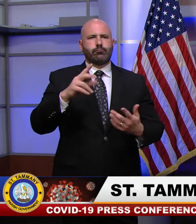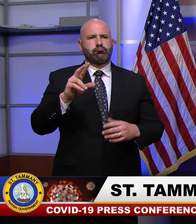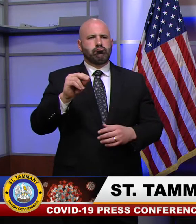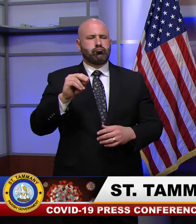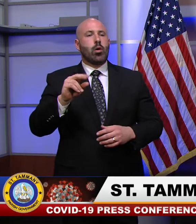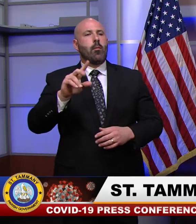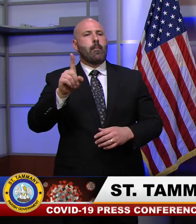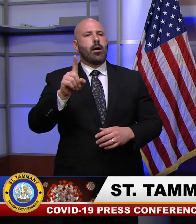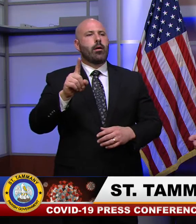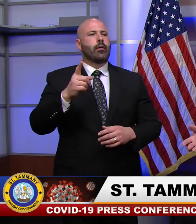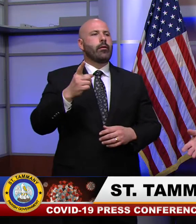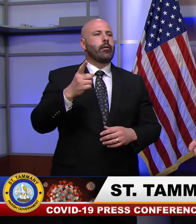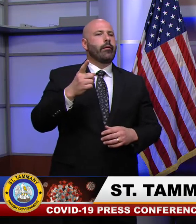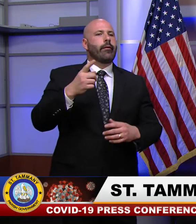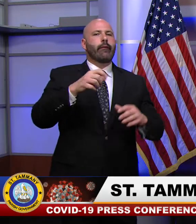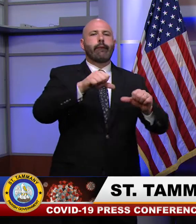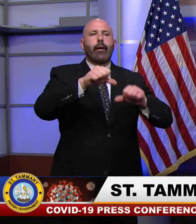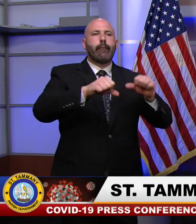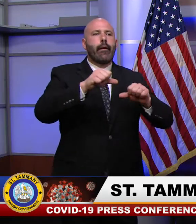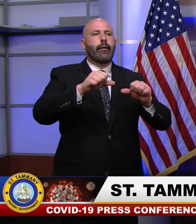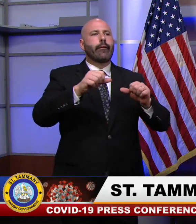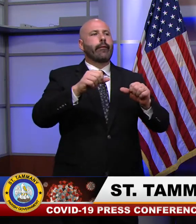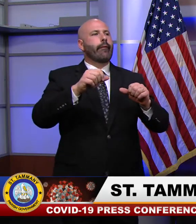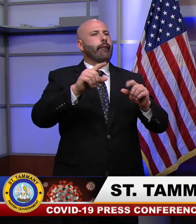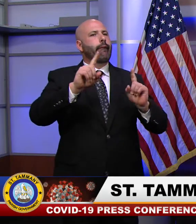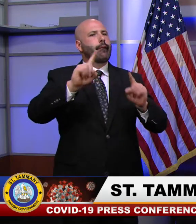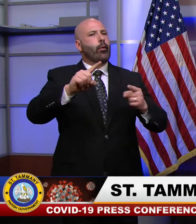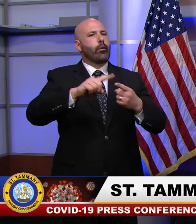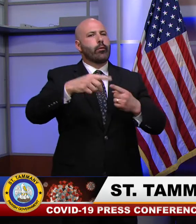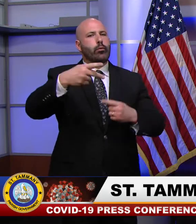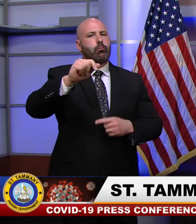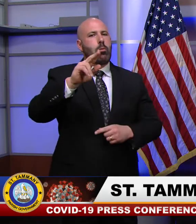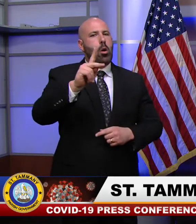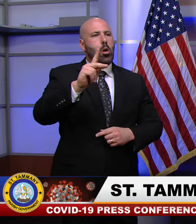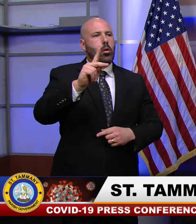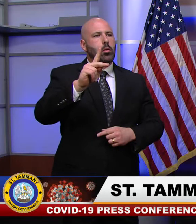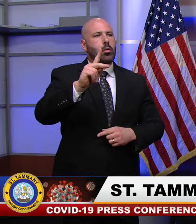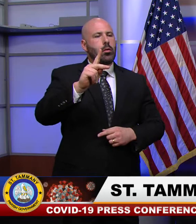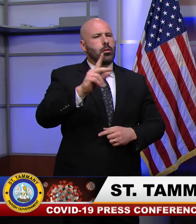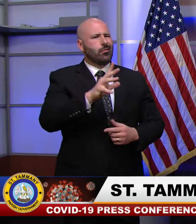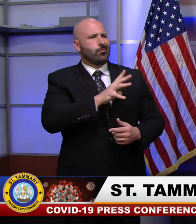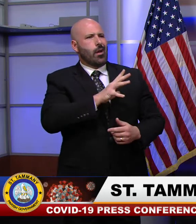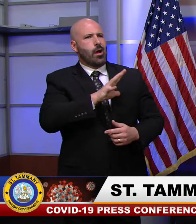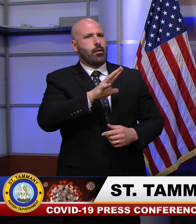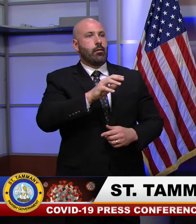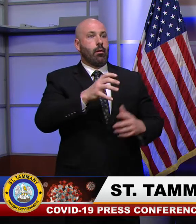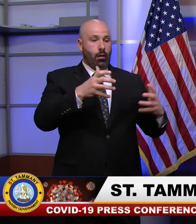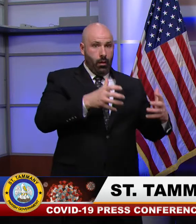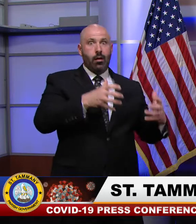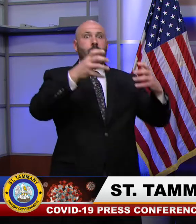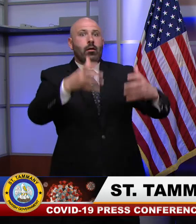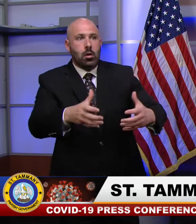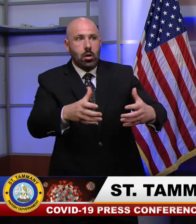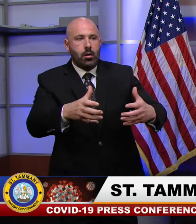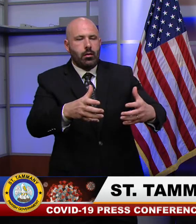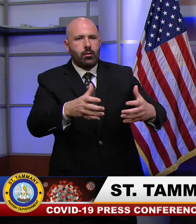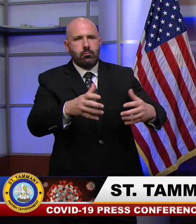in groups, not in large groups, and adhere to the 6-foot social distancing